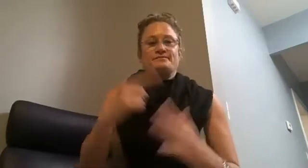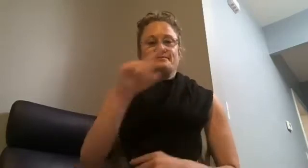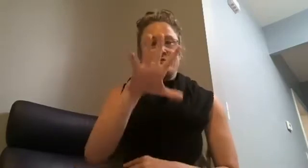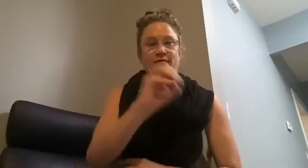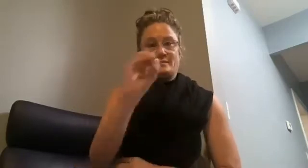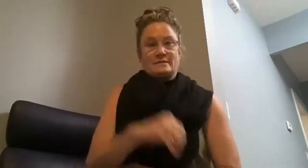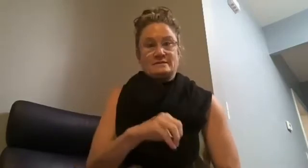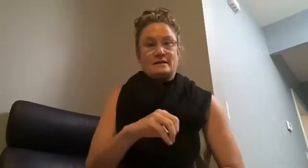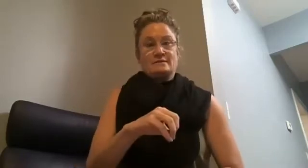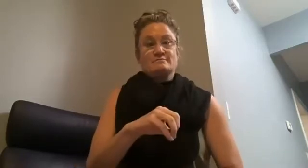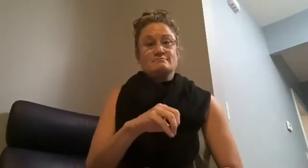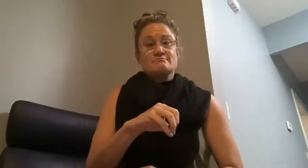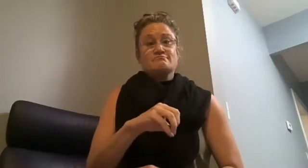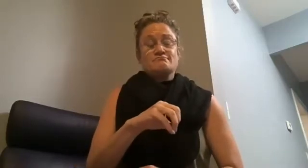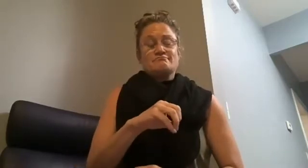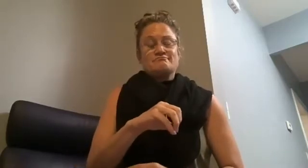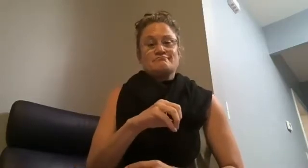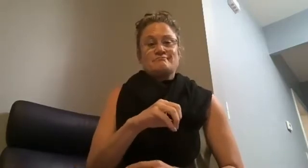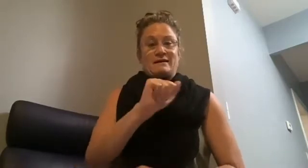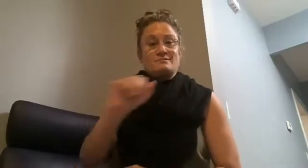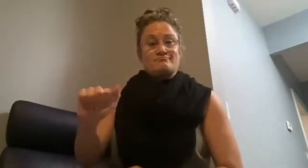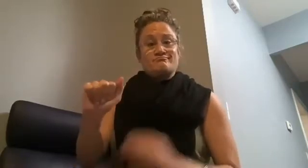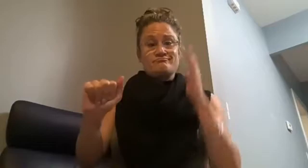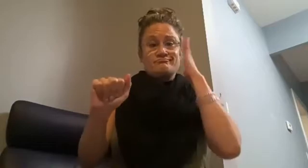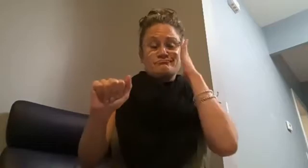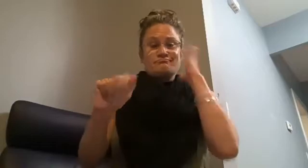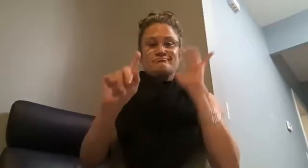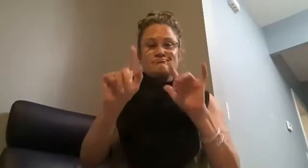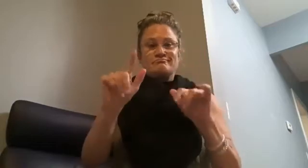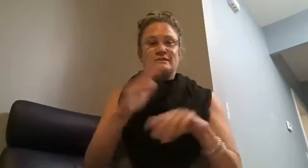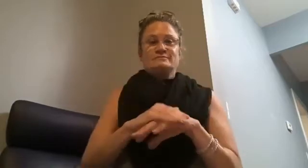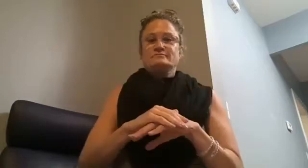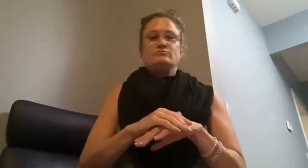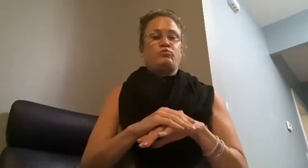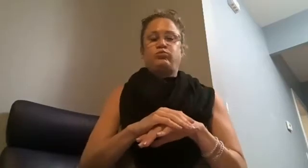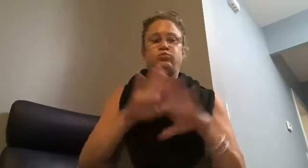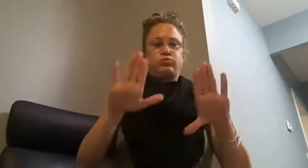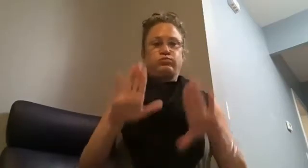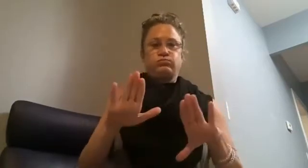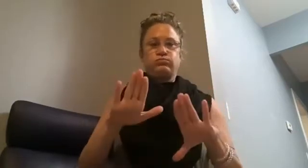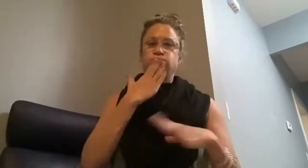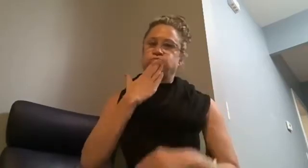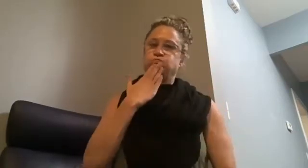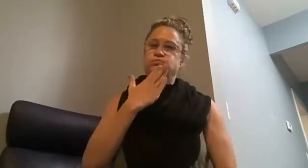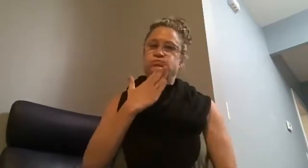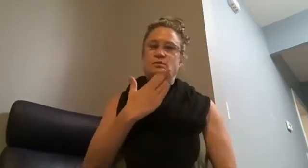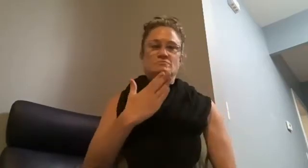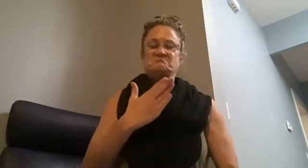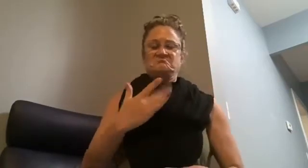life active in Alcoholics Anonymous. I feel incredibly grateful for that. That was definitely not how I felt when I first got